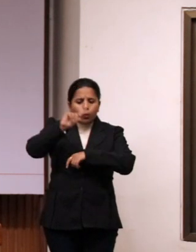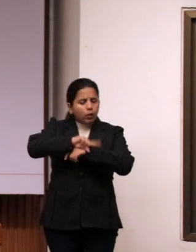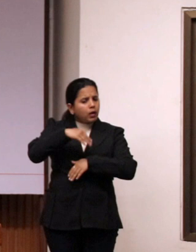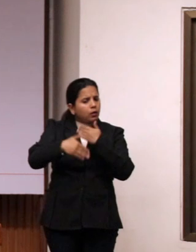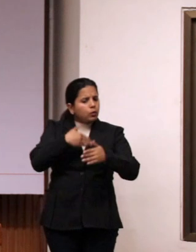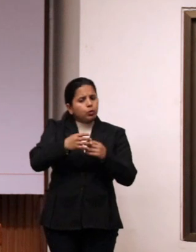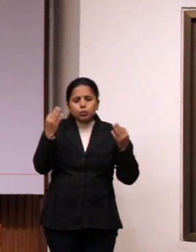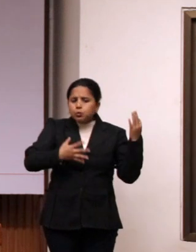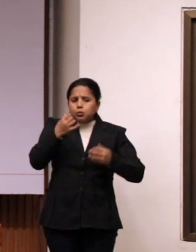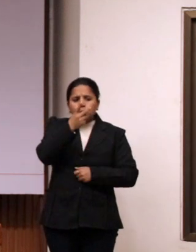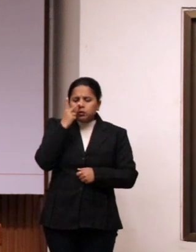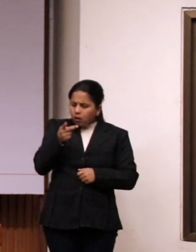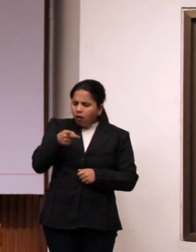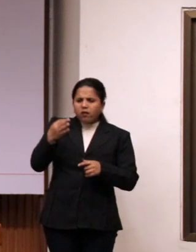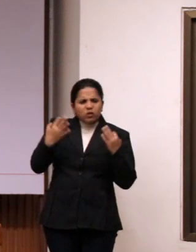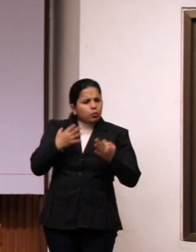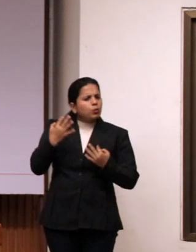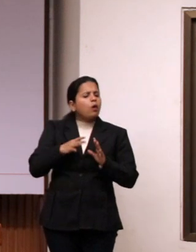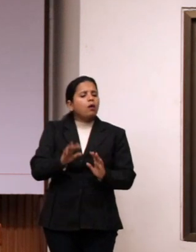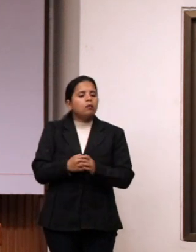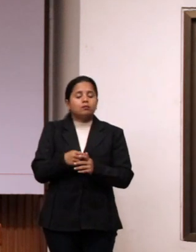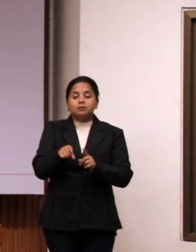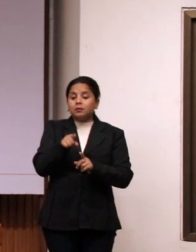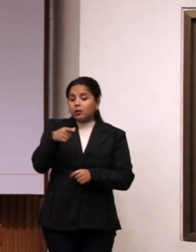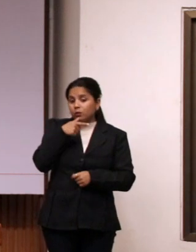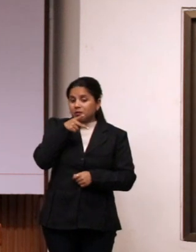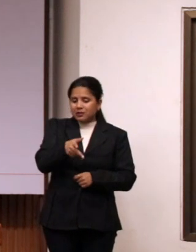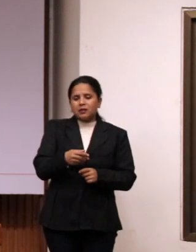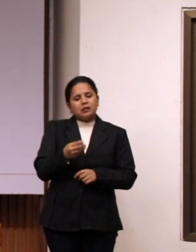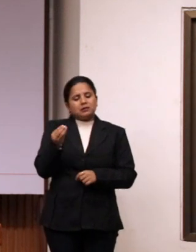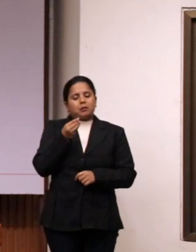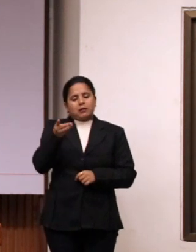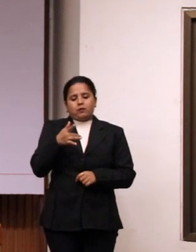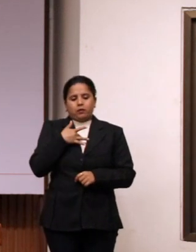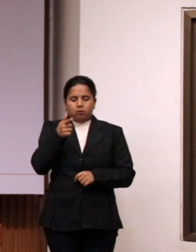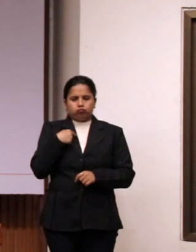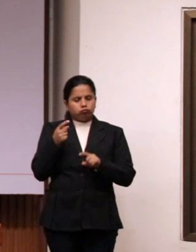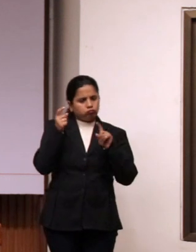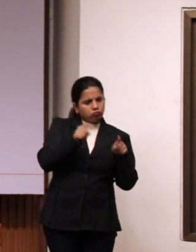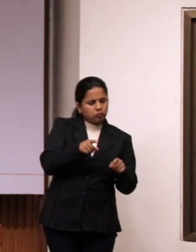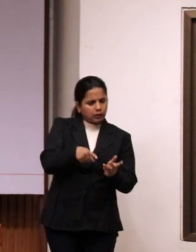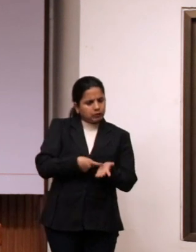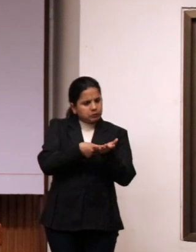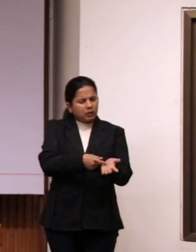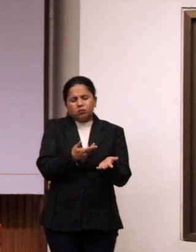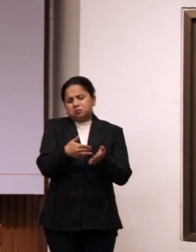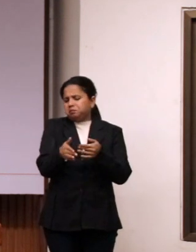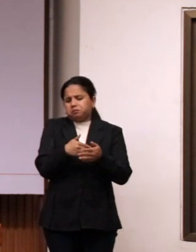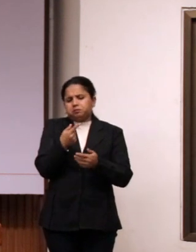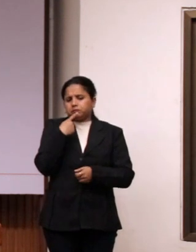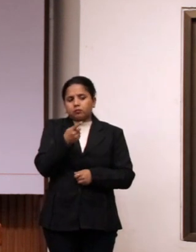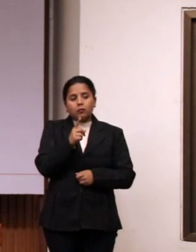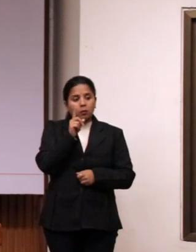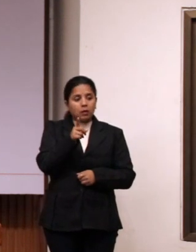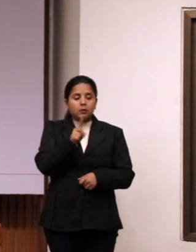thing to see. So therefore, as you said, something that you be there and you respect or whatever, but you